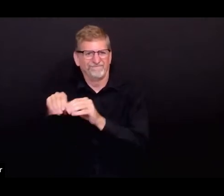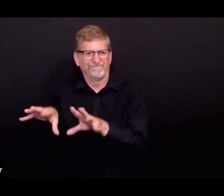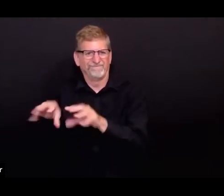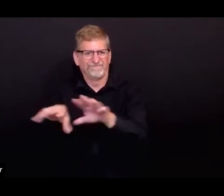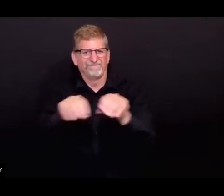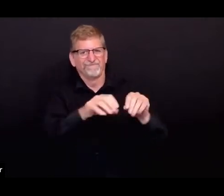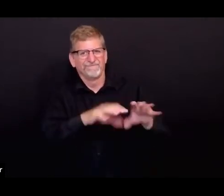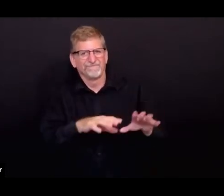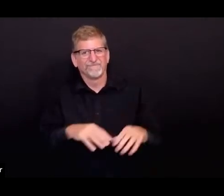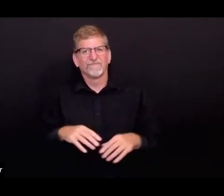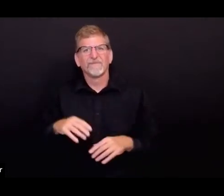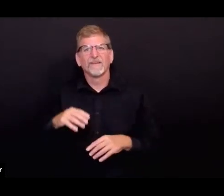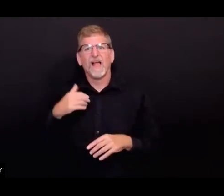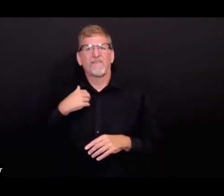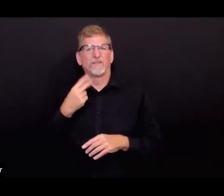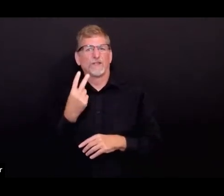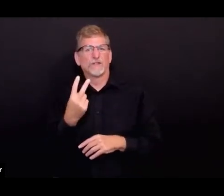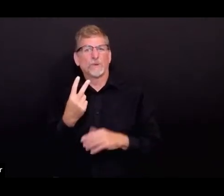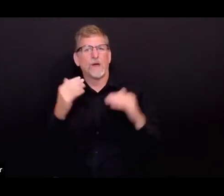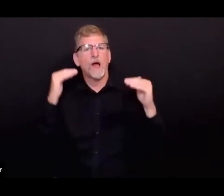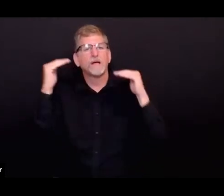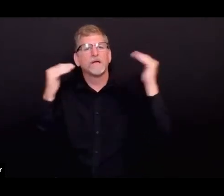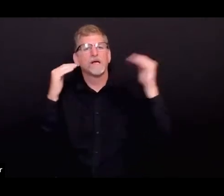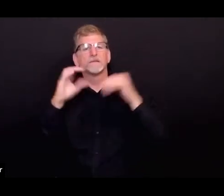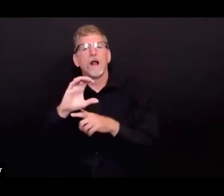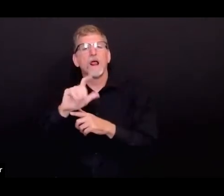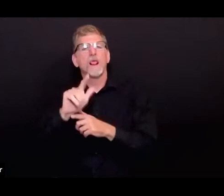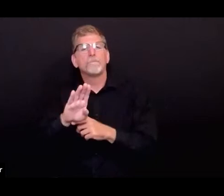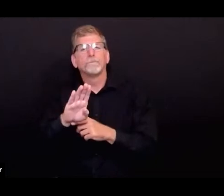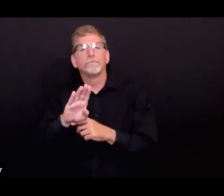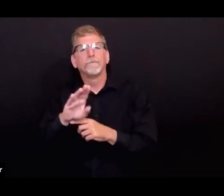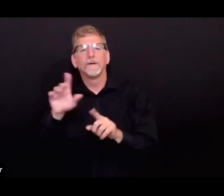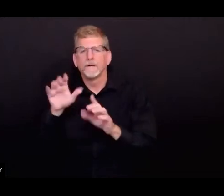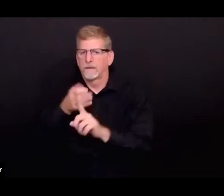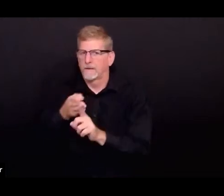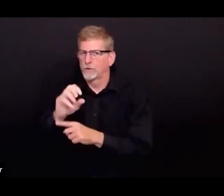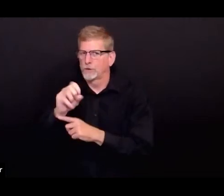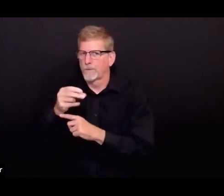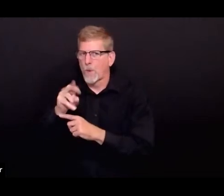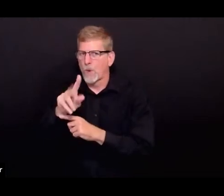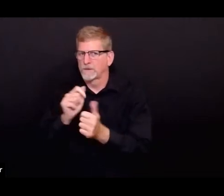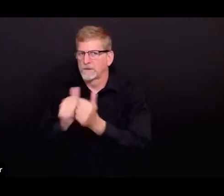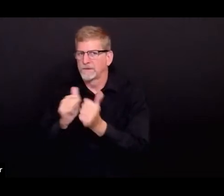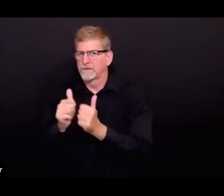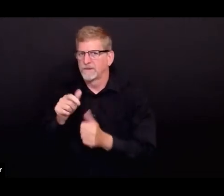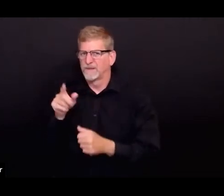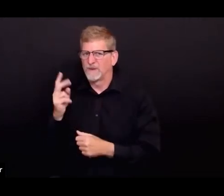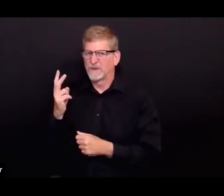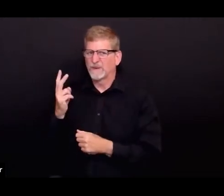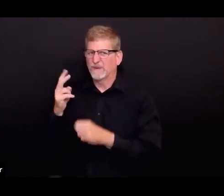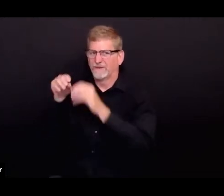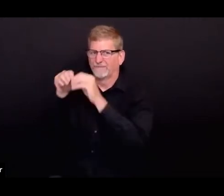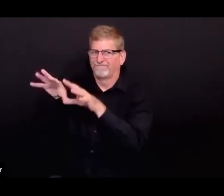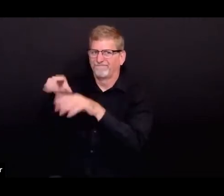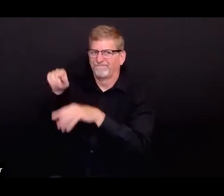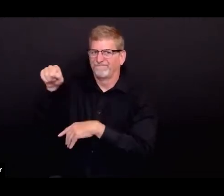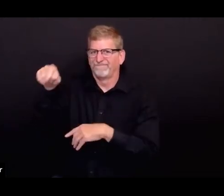sports. So we're continuing to see evidence of transmission related to